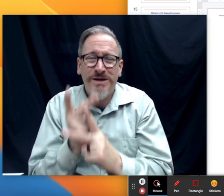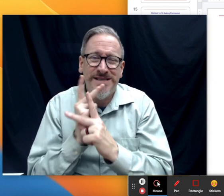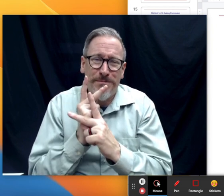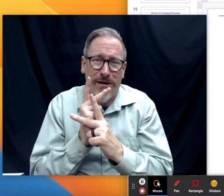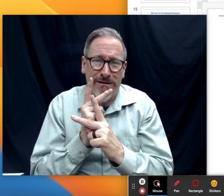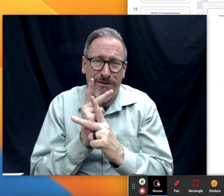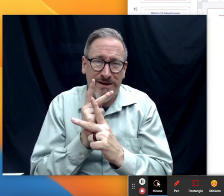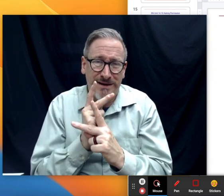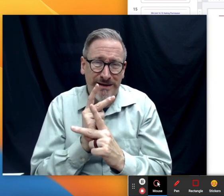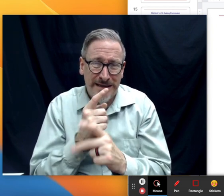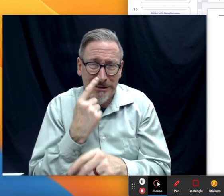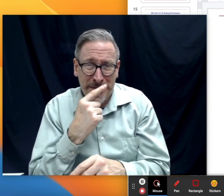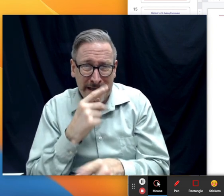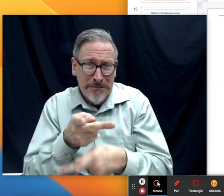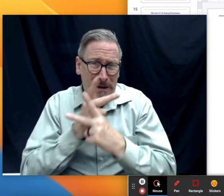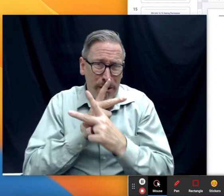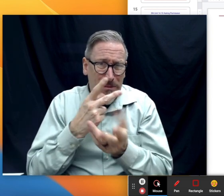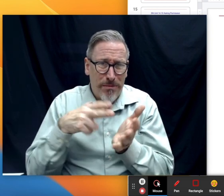we say borrow,